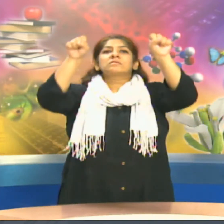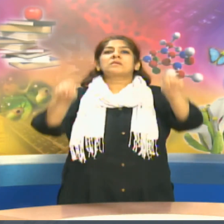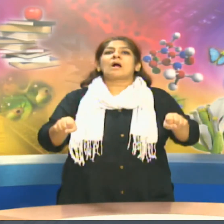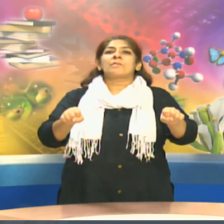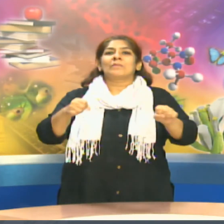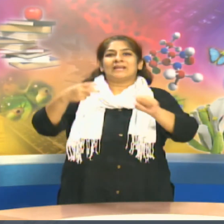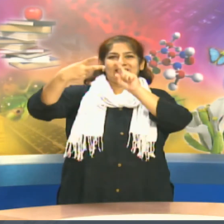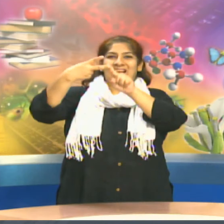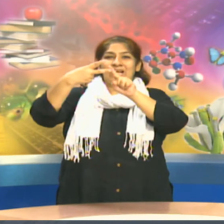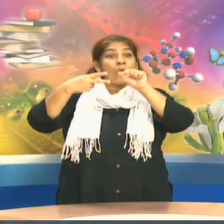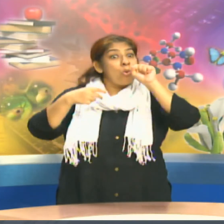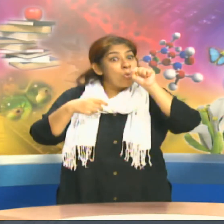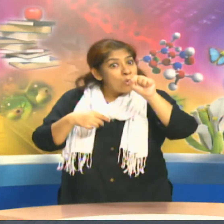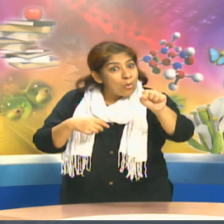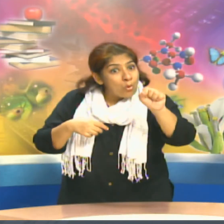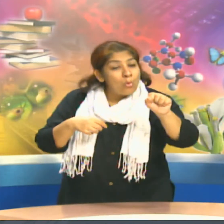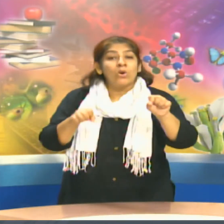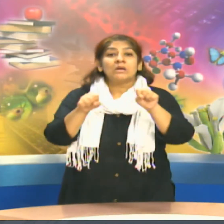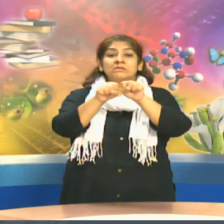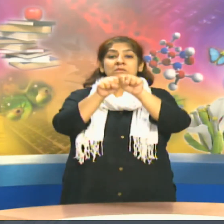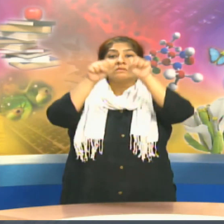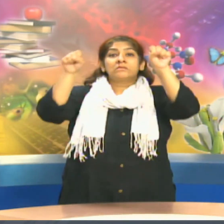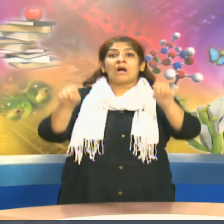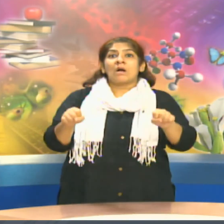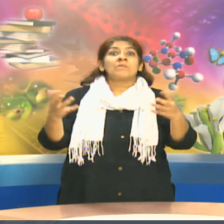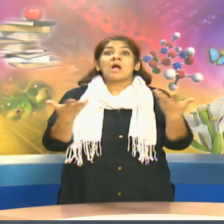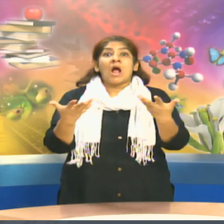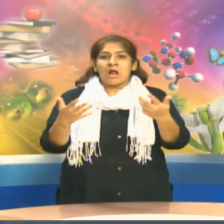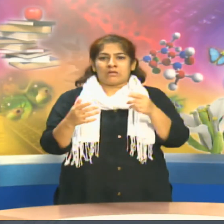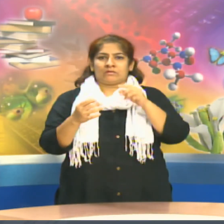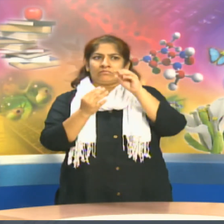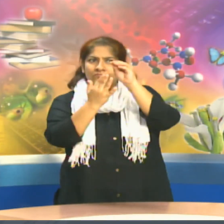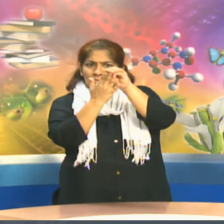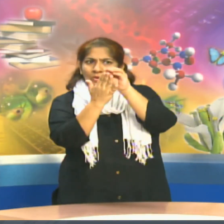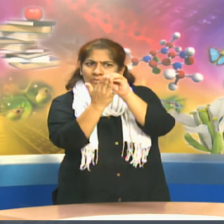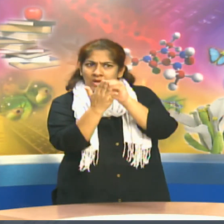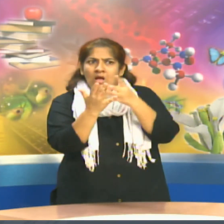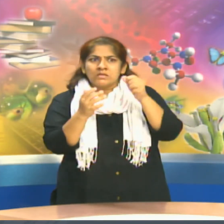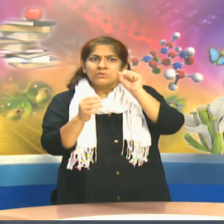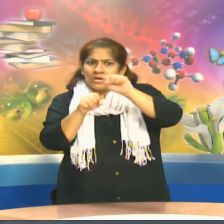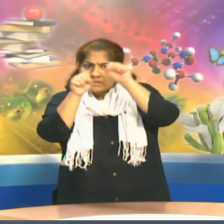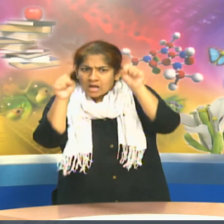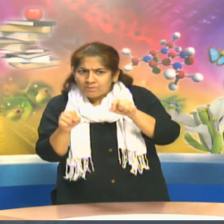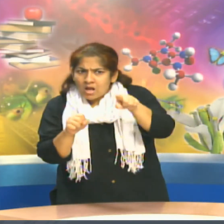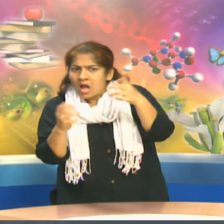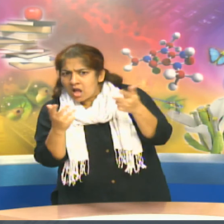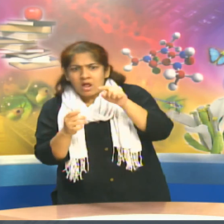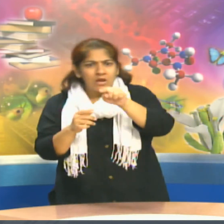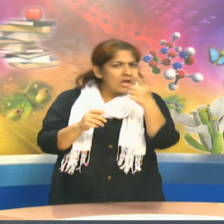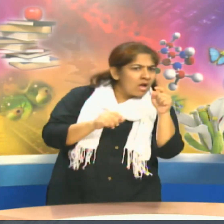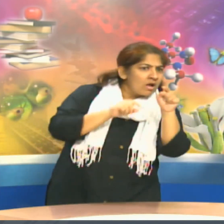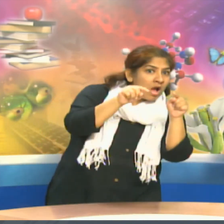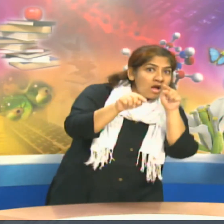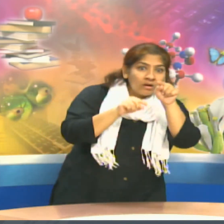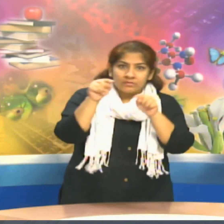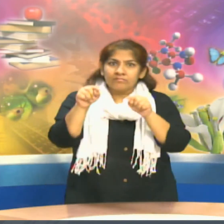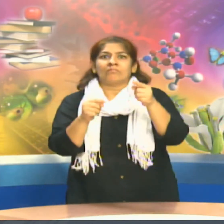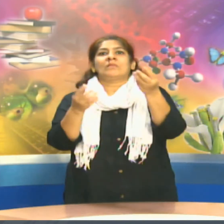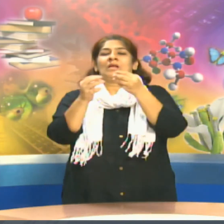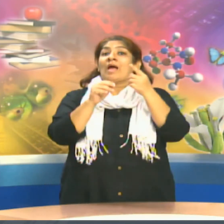have to make decision, we have to plan. Any of your work has some procedures, some rules, some steps which